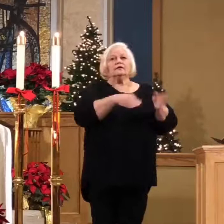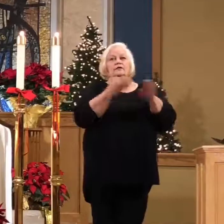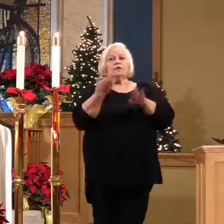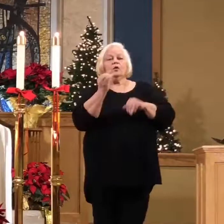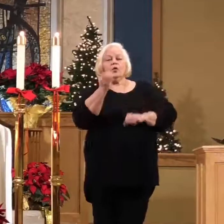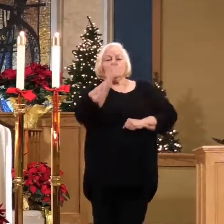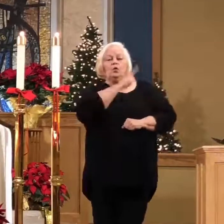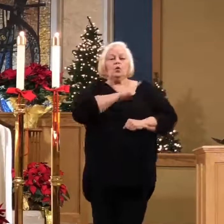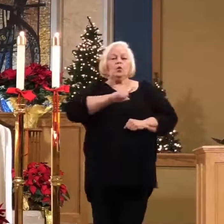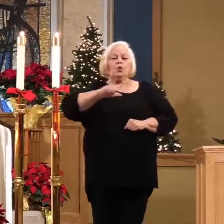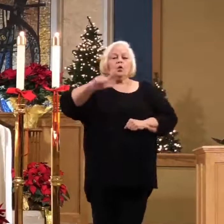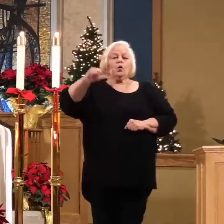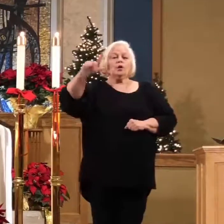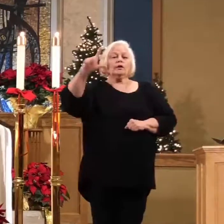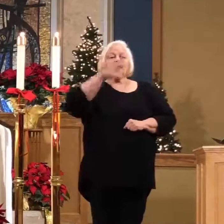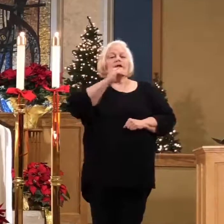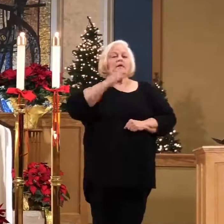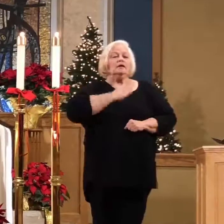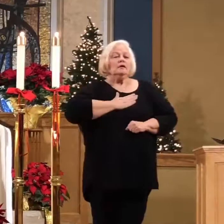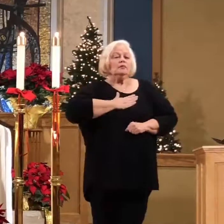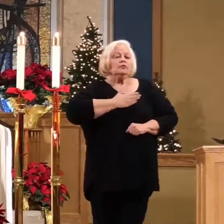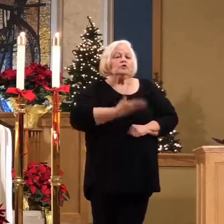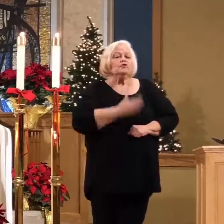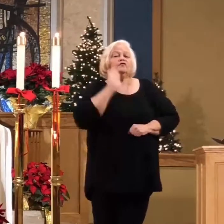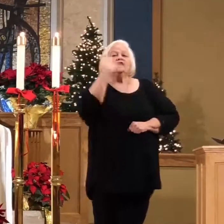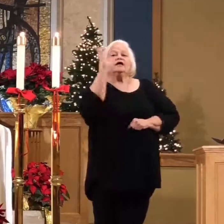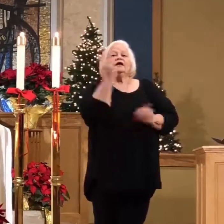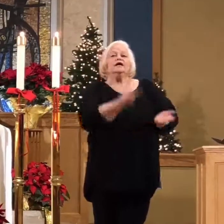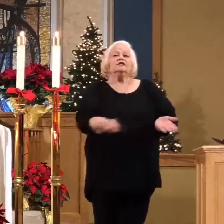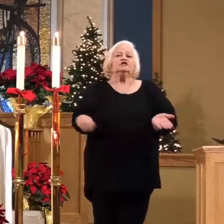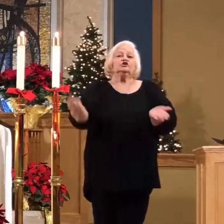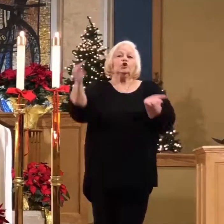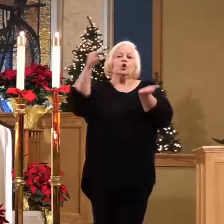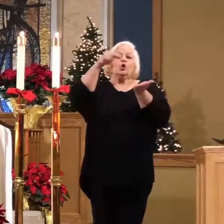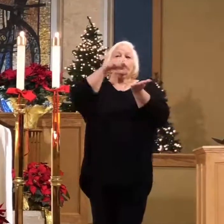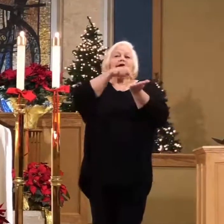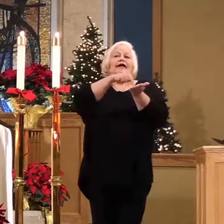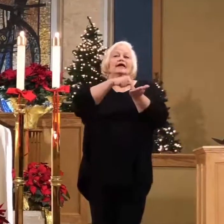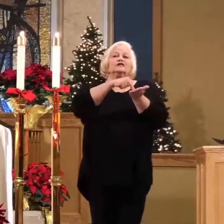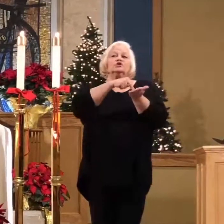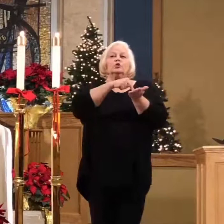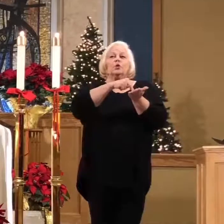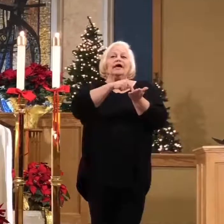O Lord, and profess your